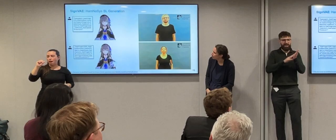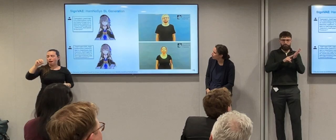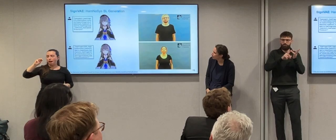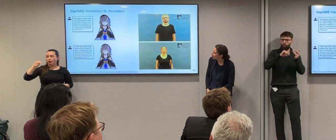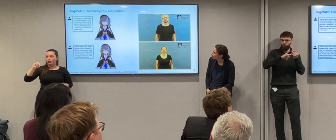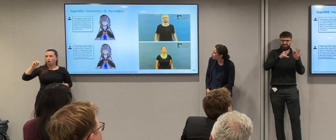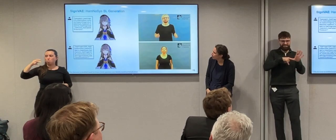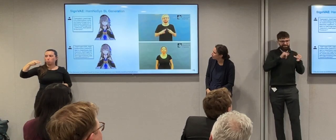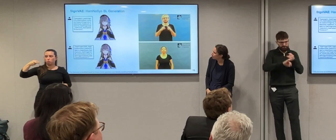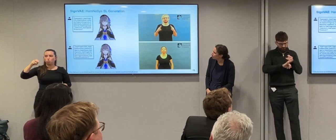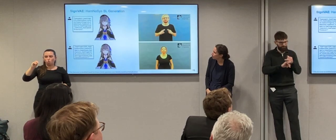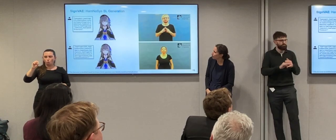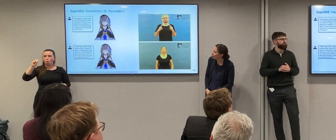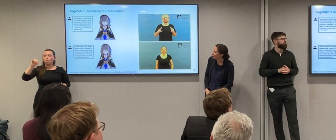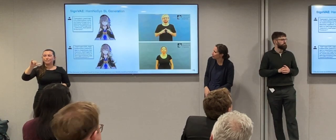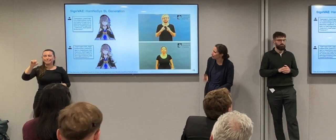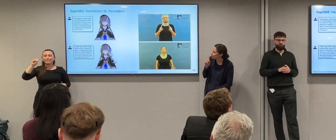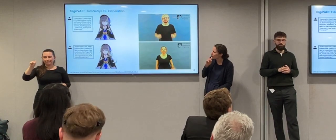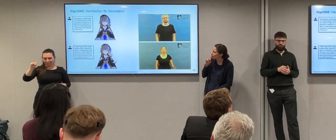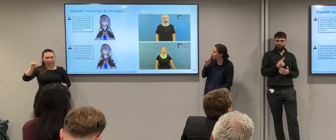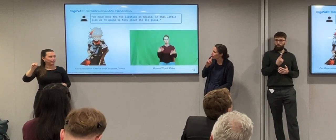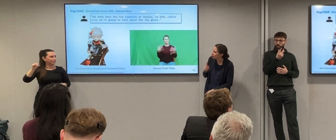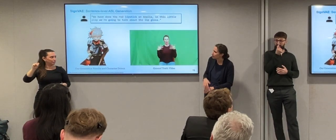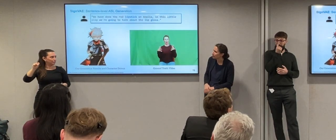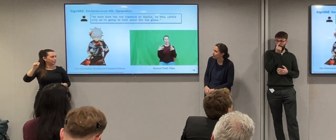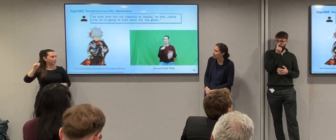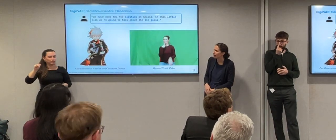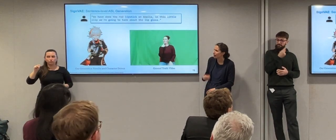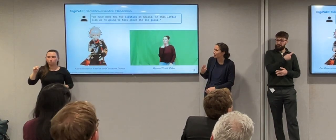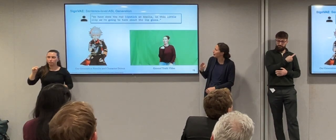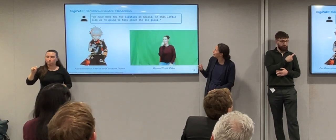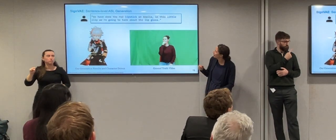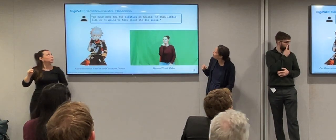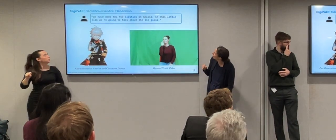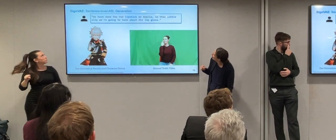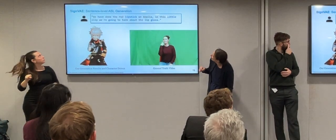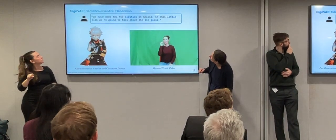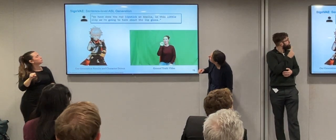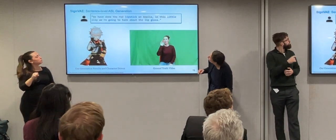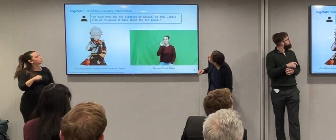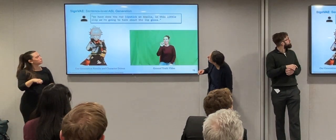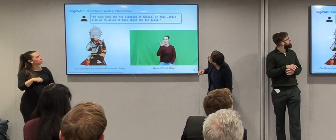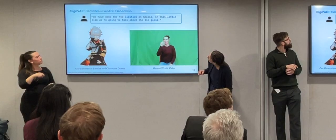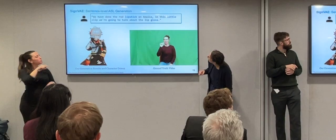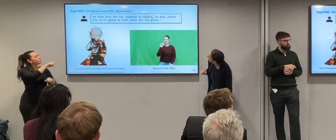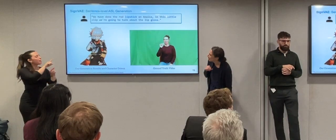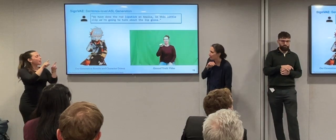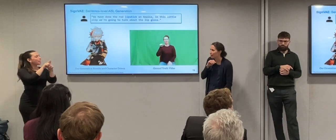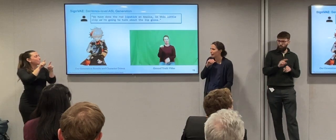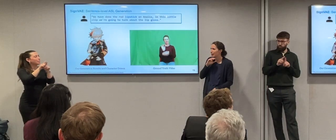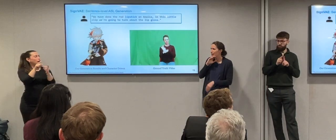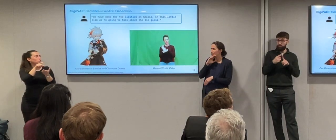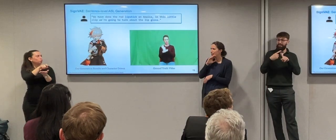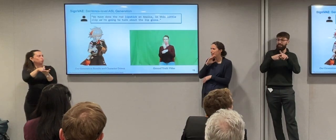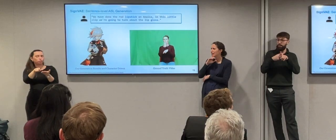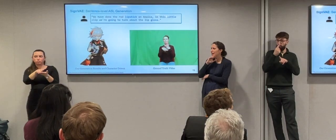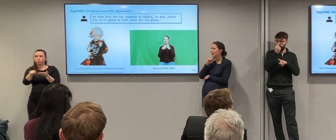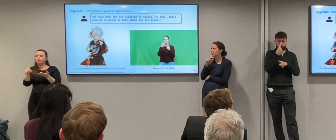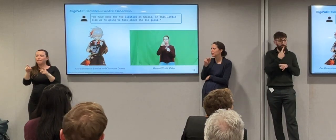That is one capability that we have. And we could also have English